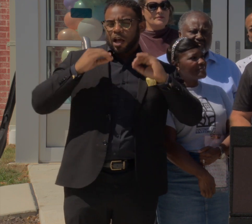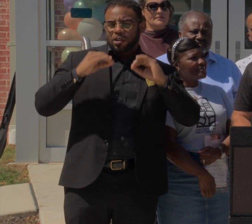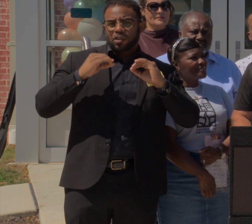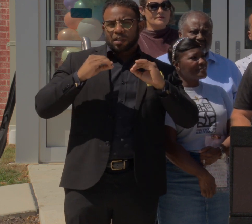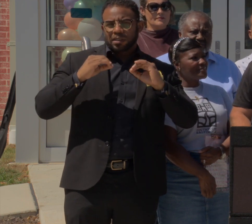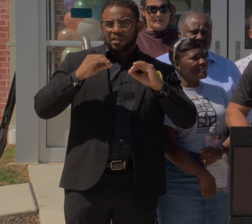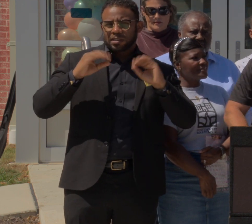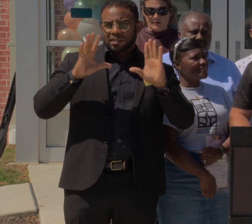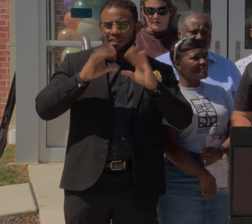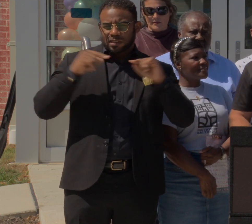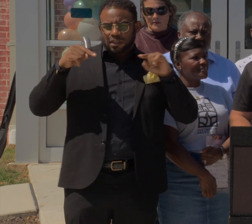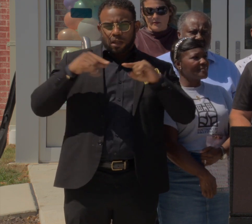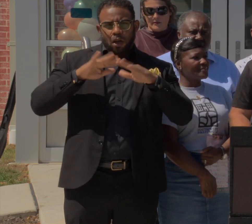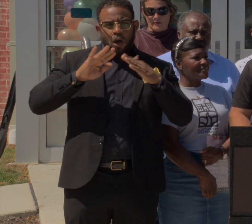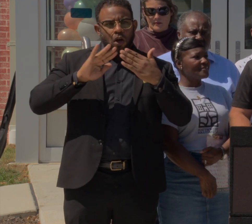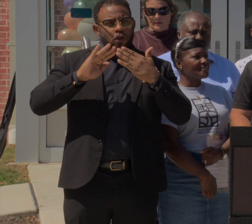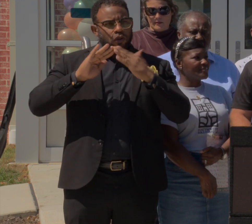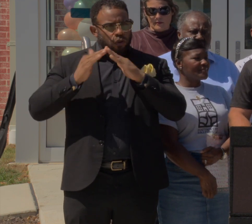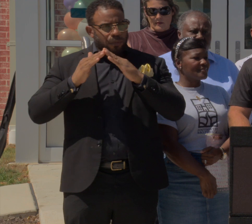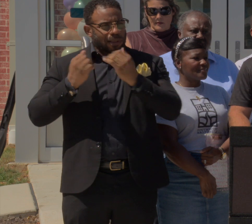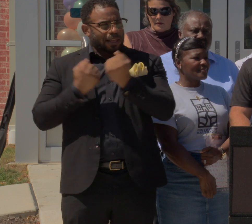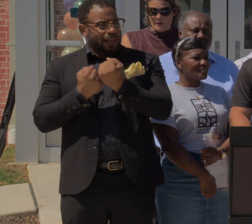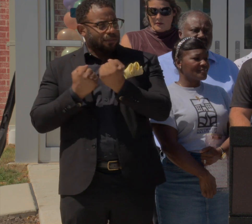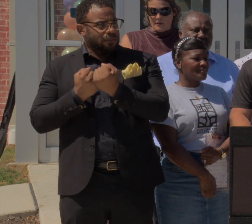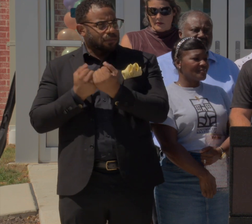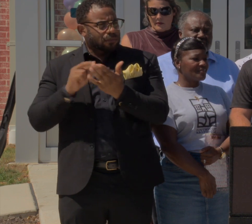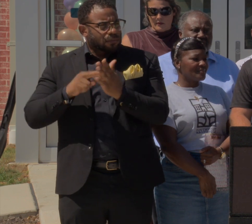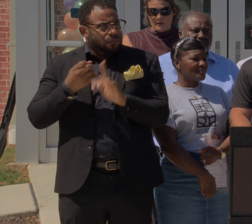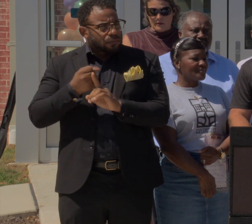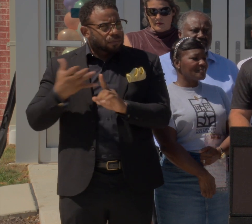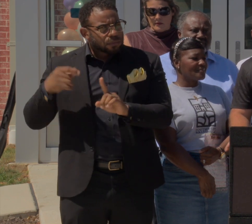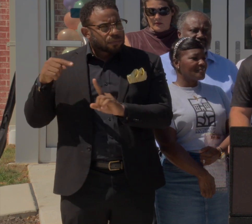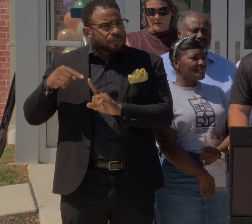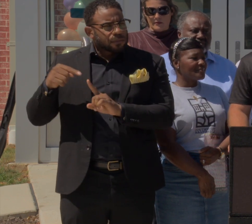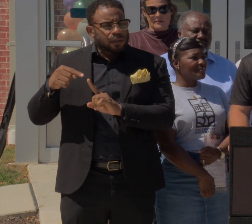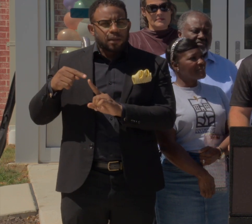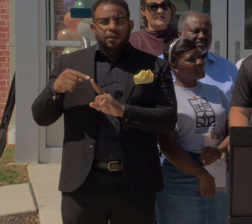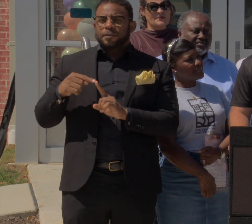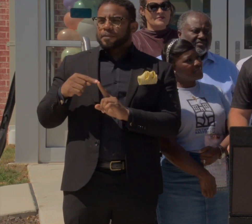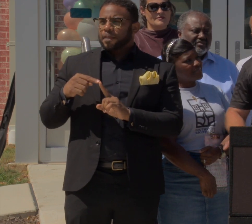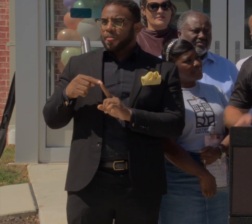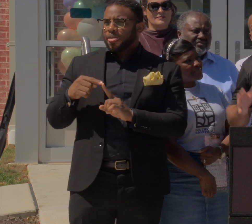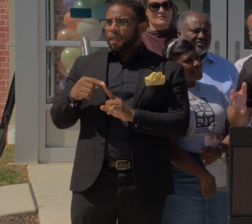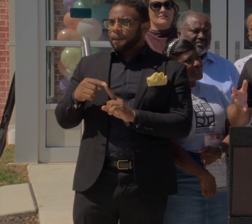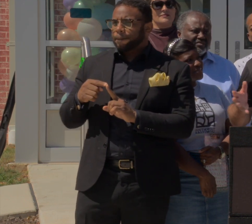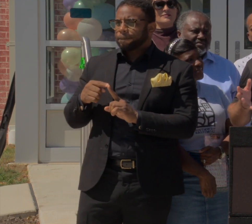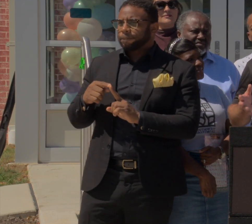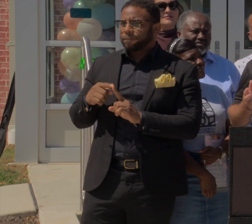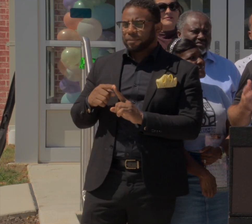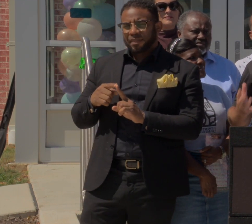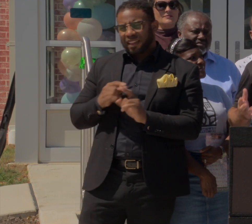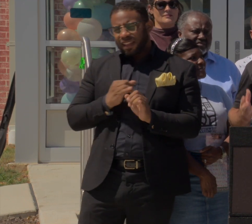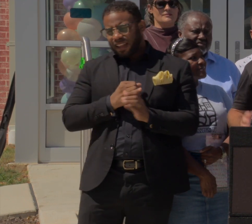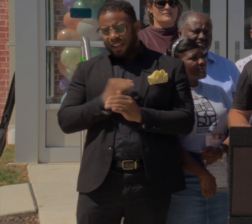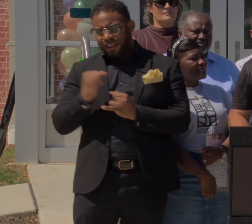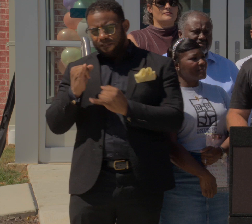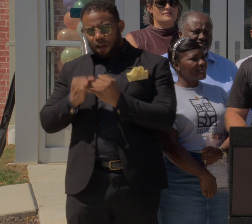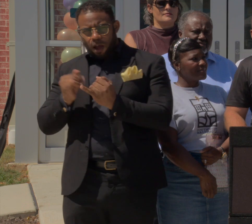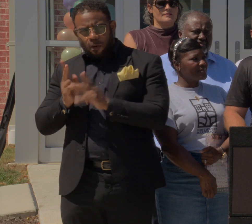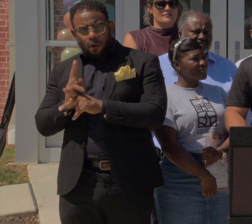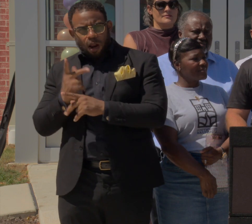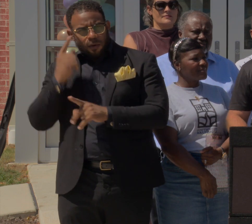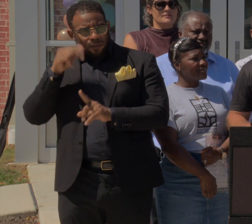a seminar on community advocacy, and our final product for that